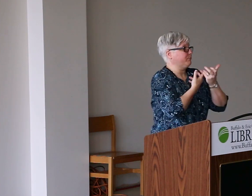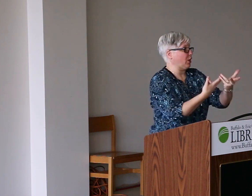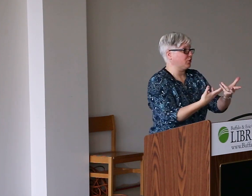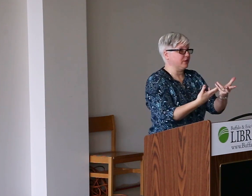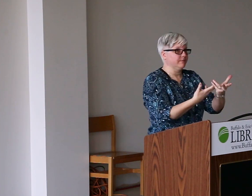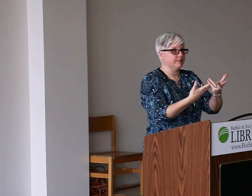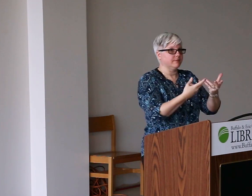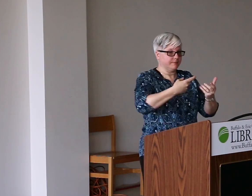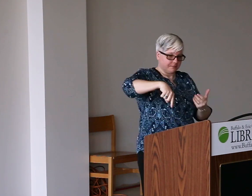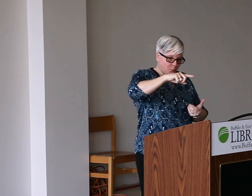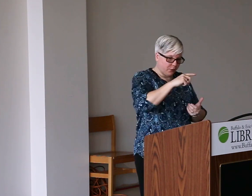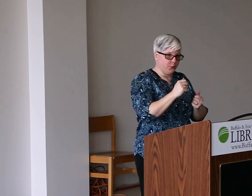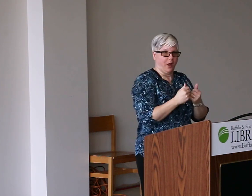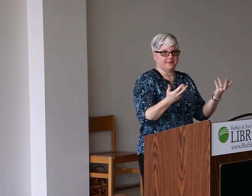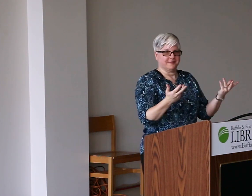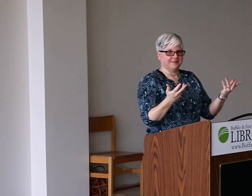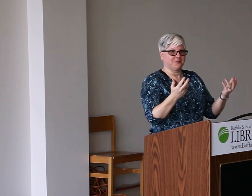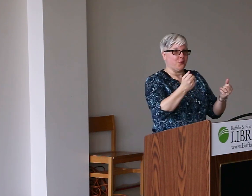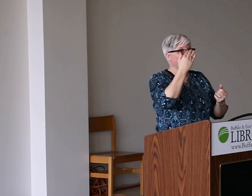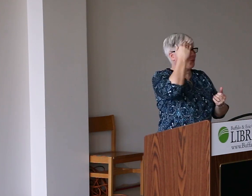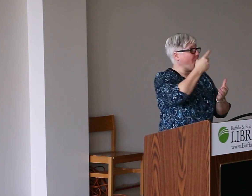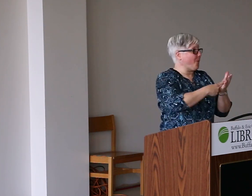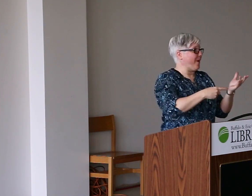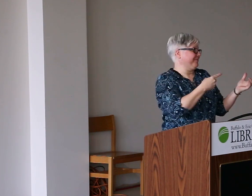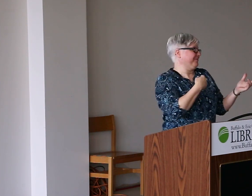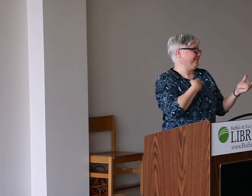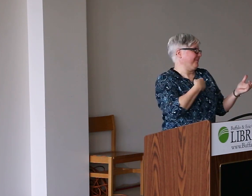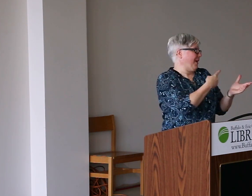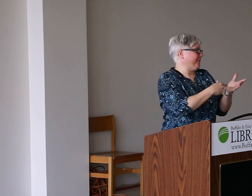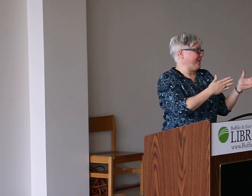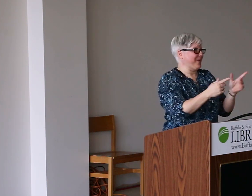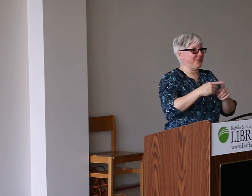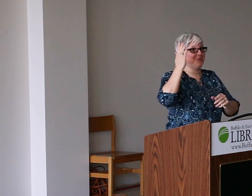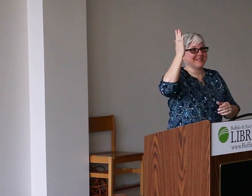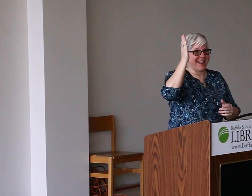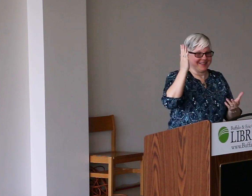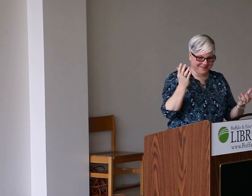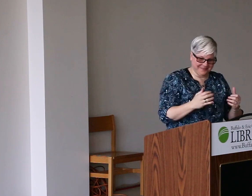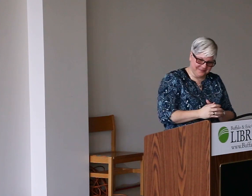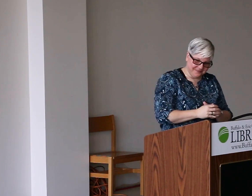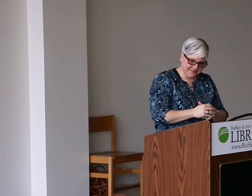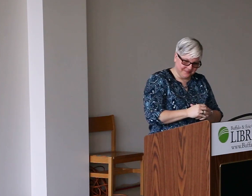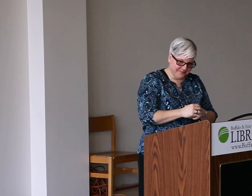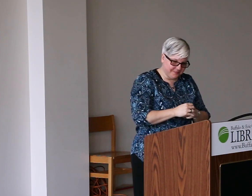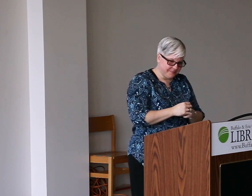them to voice our expressions so you know what I plan to present.